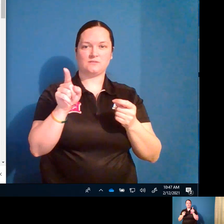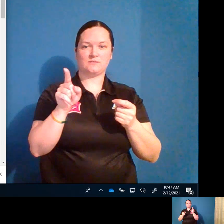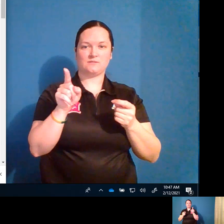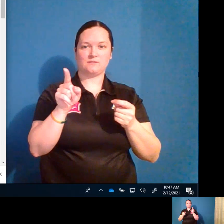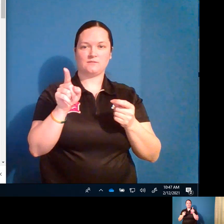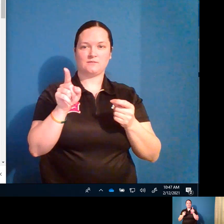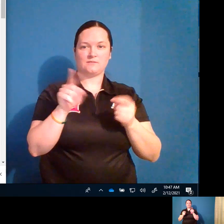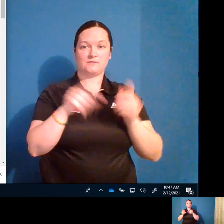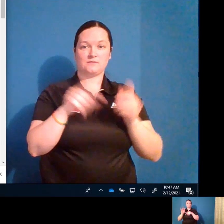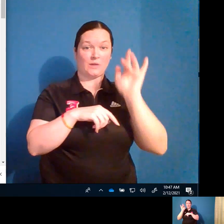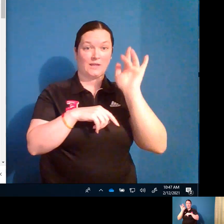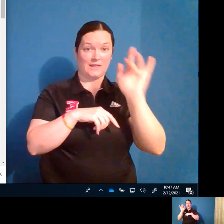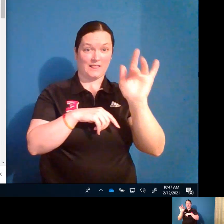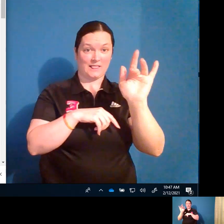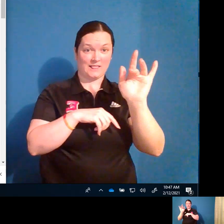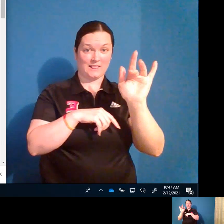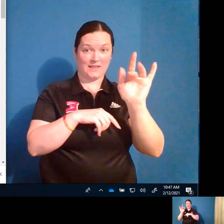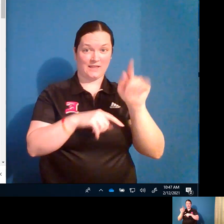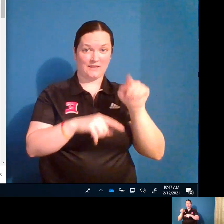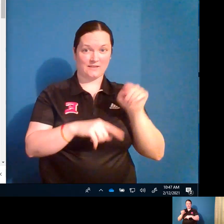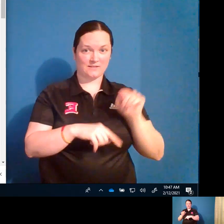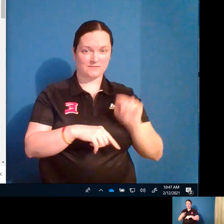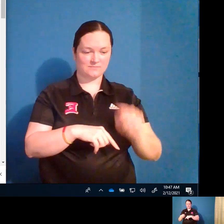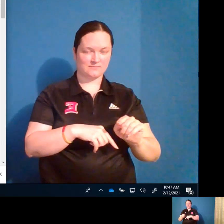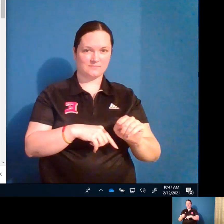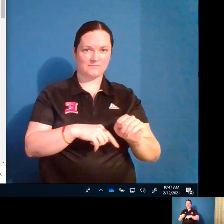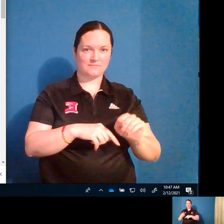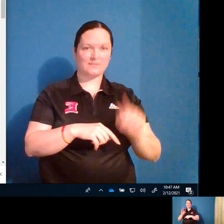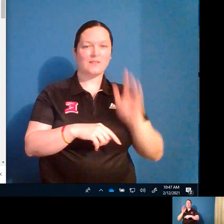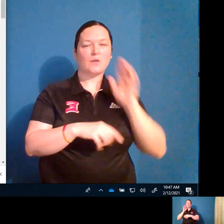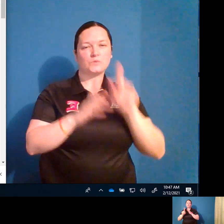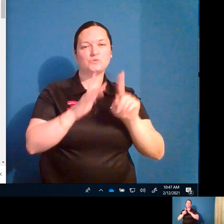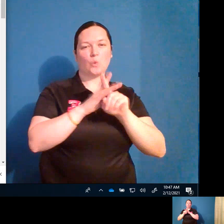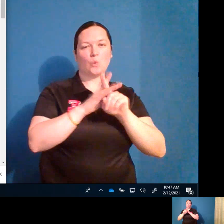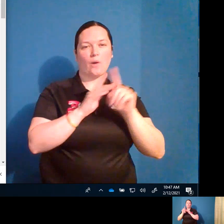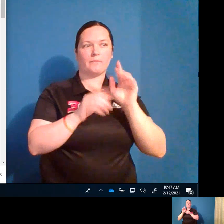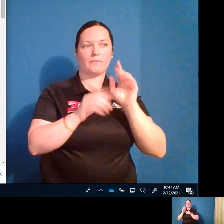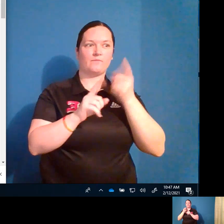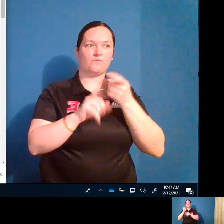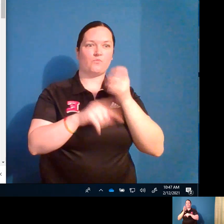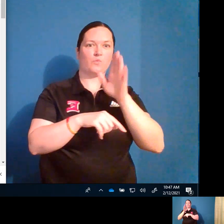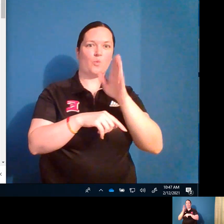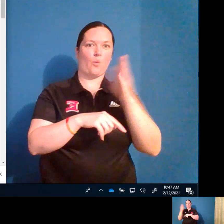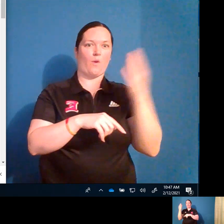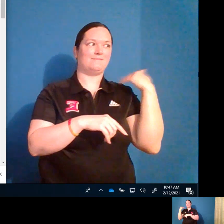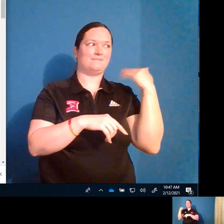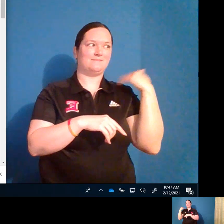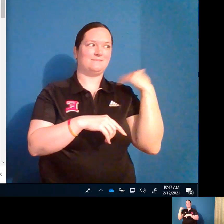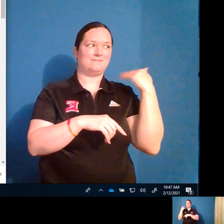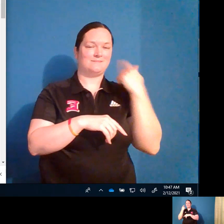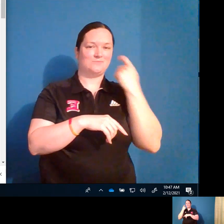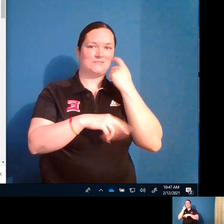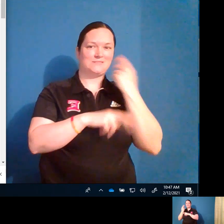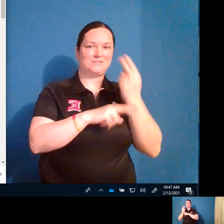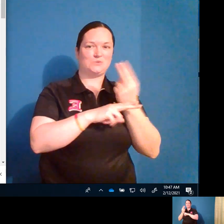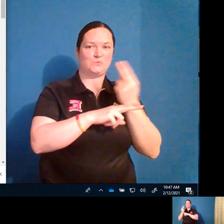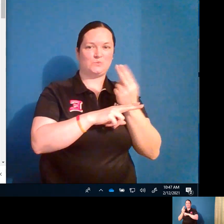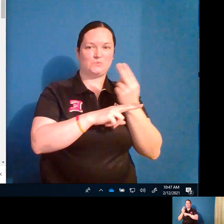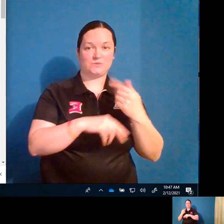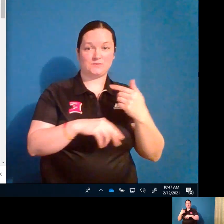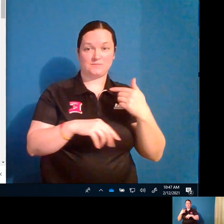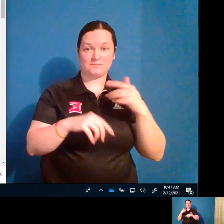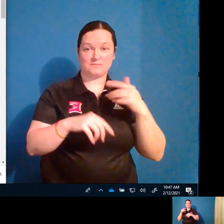click. Okay, they come up from the last colors. So what I want to do is if I just double click on